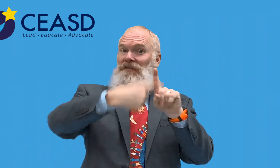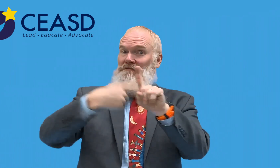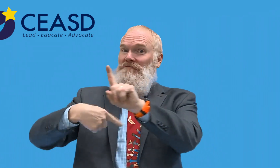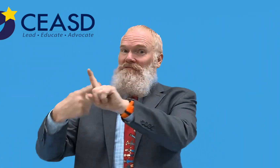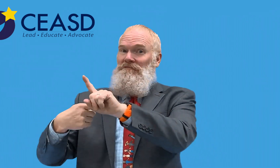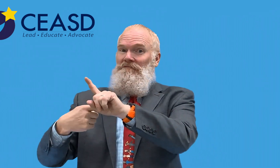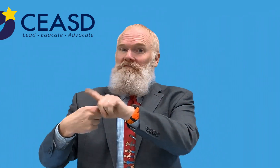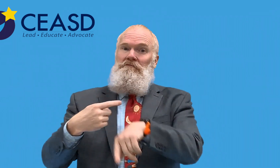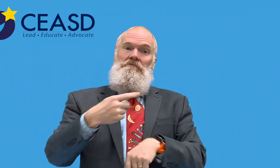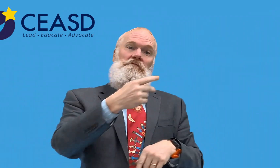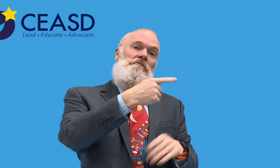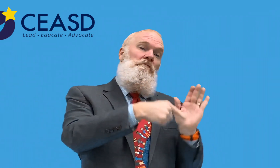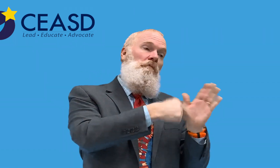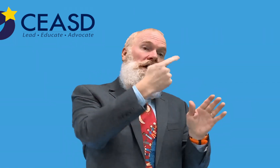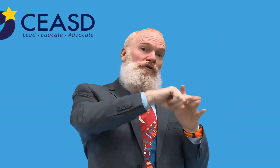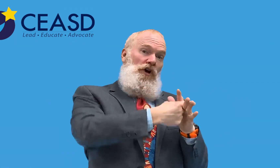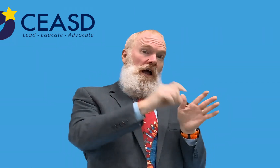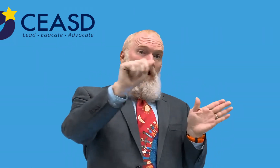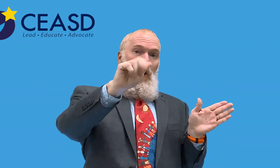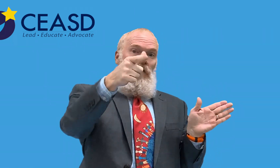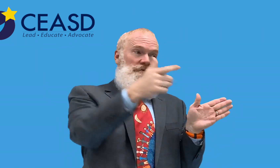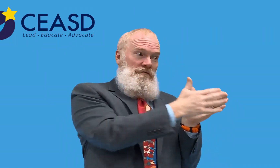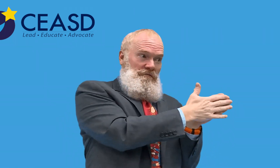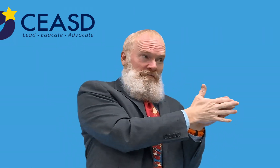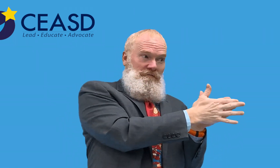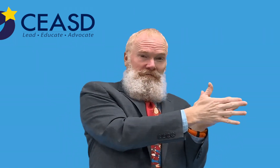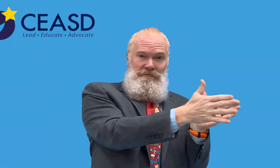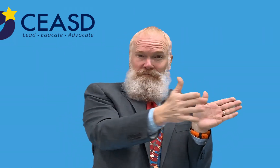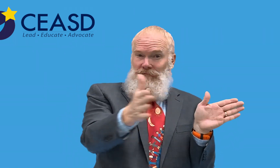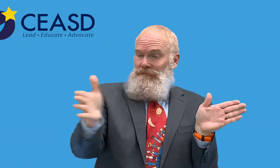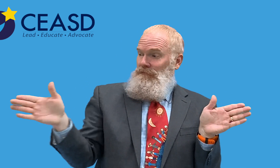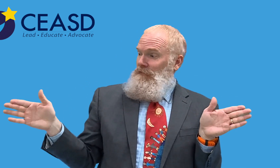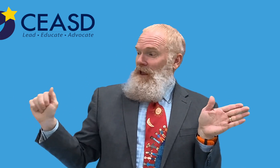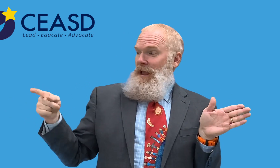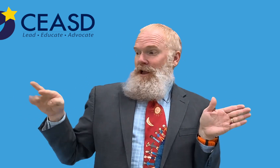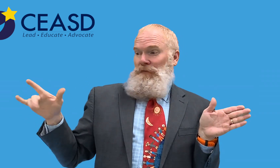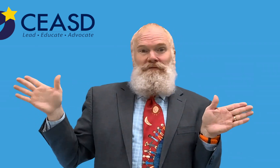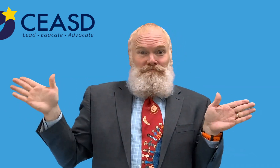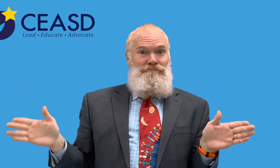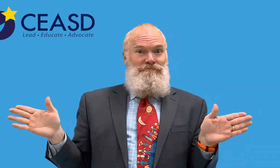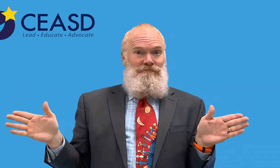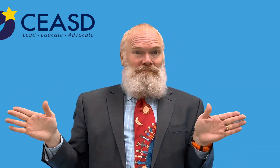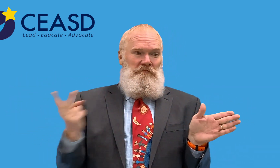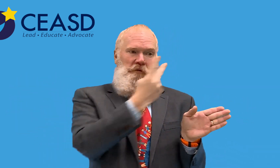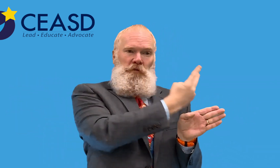take care of one another. We determined that beginning at the month of April, there would be 2 meetings per month available to